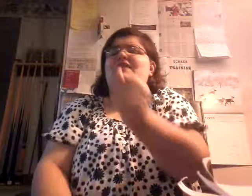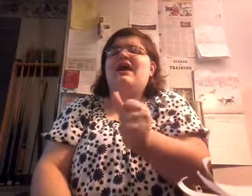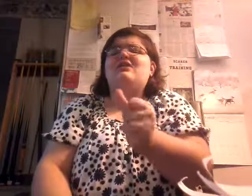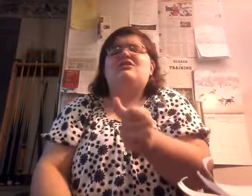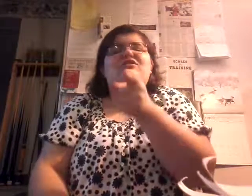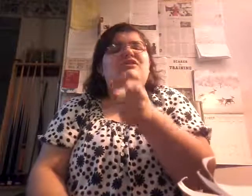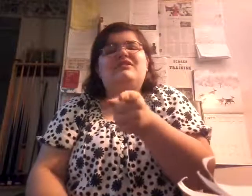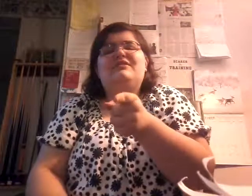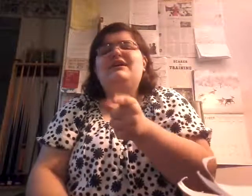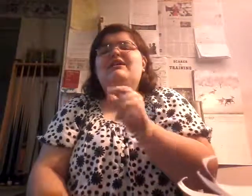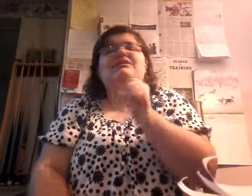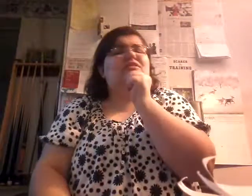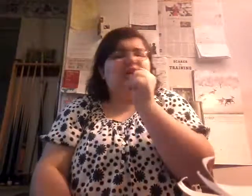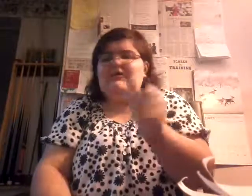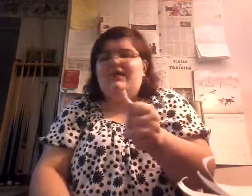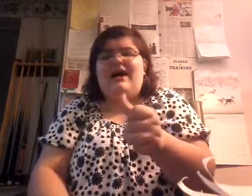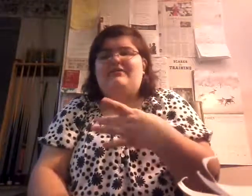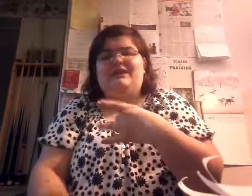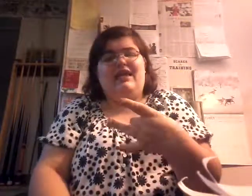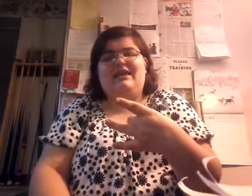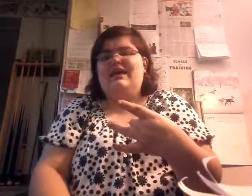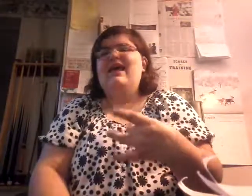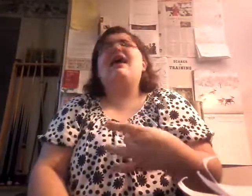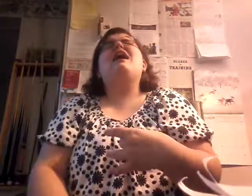not, you don't have to like